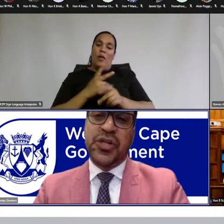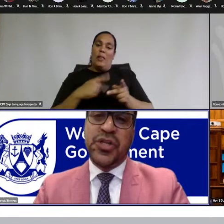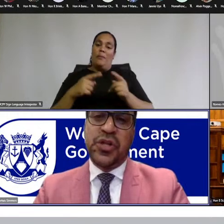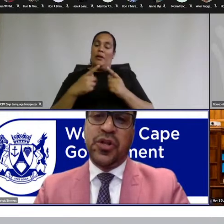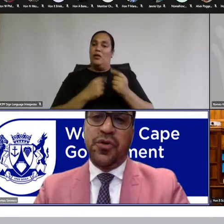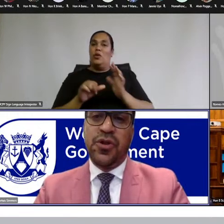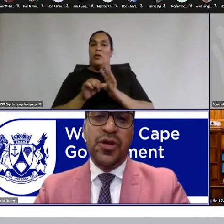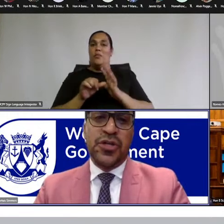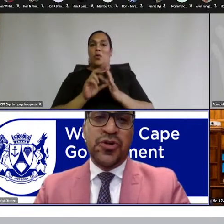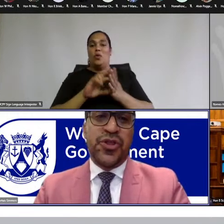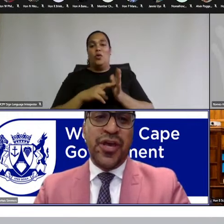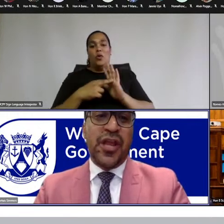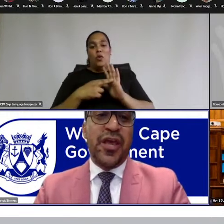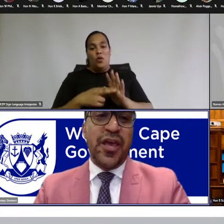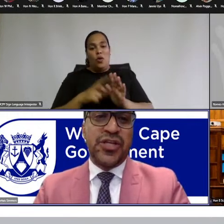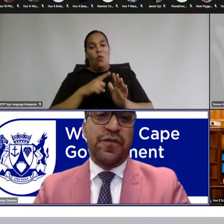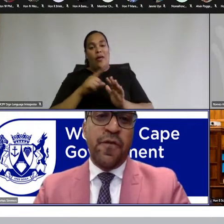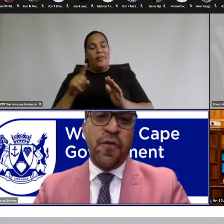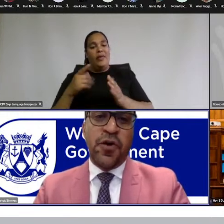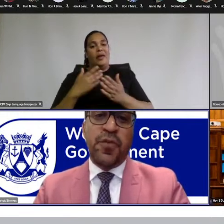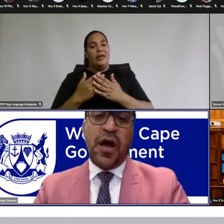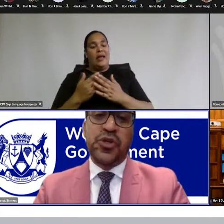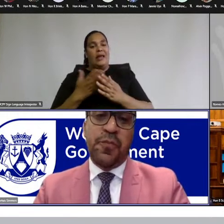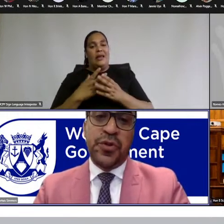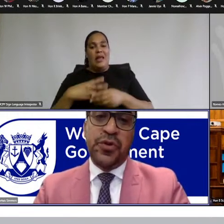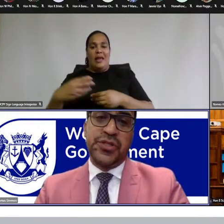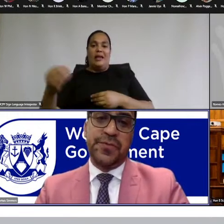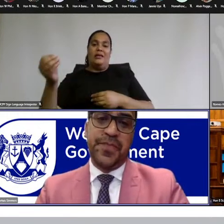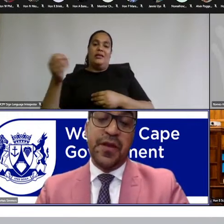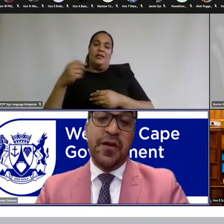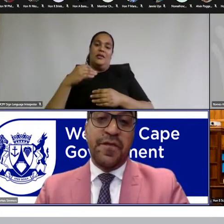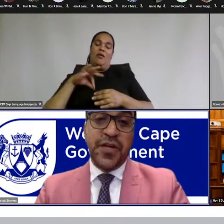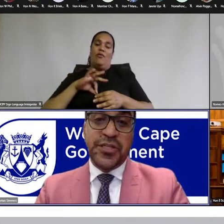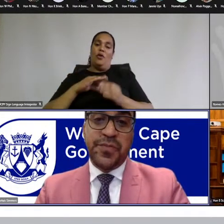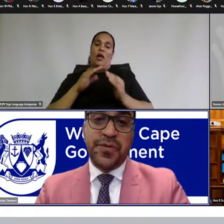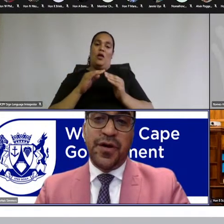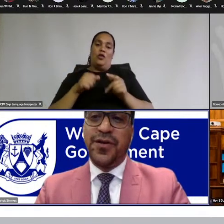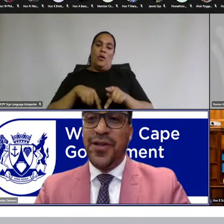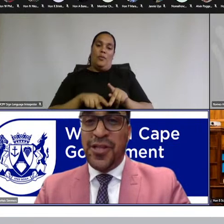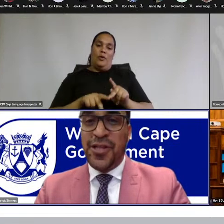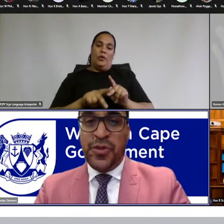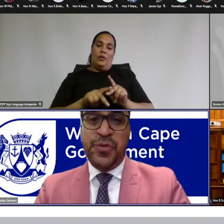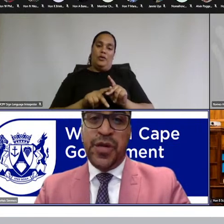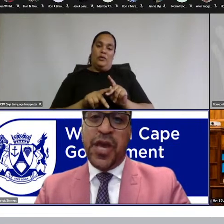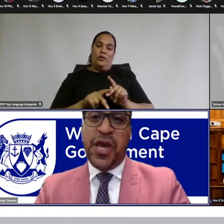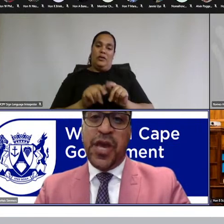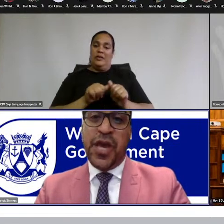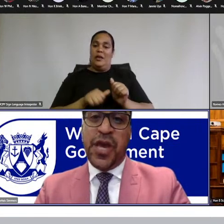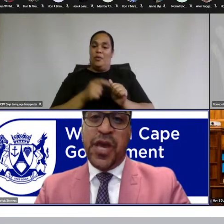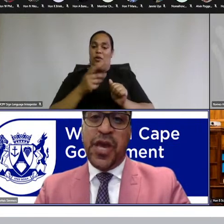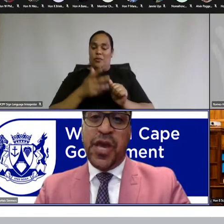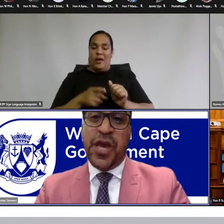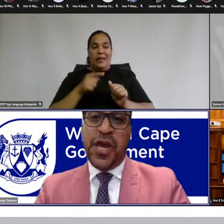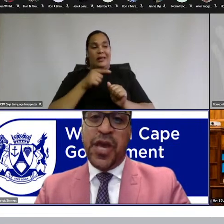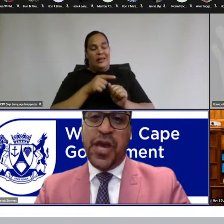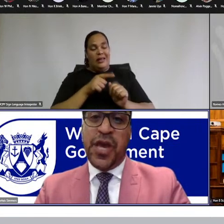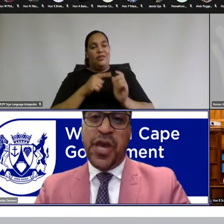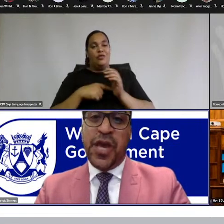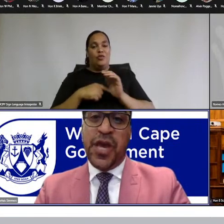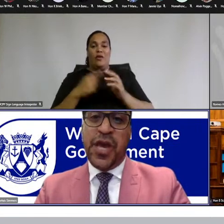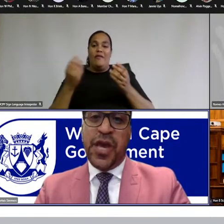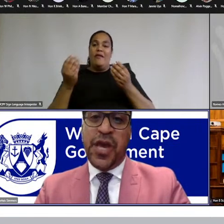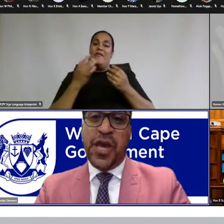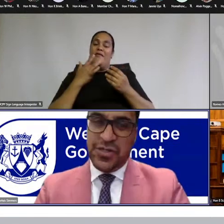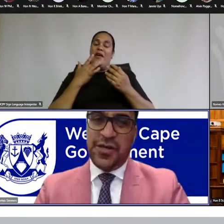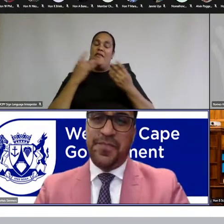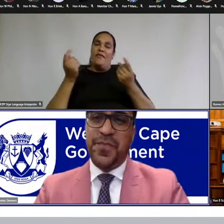a critical role so that they can access affordable housing opportunities. FLISP, Deputy Speaker, has proven to be a favorite amongst